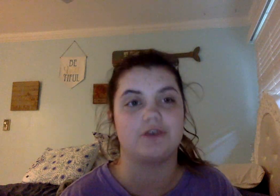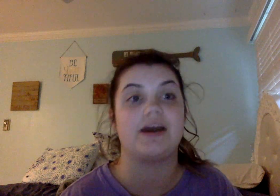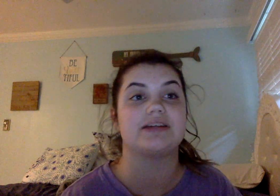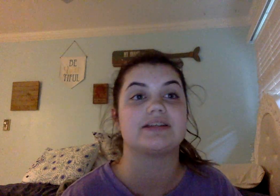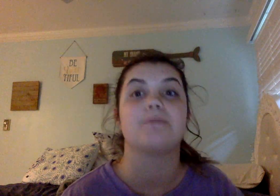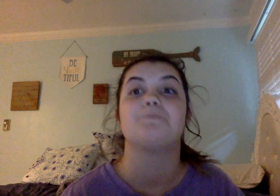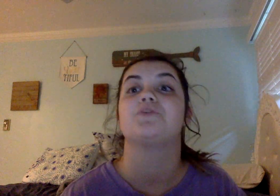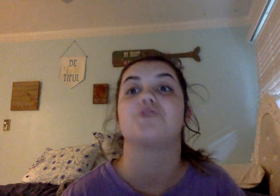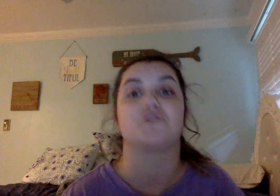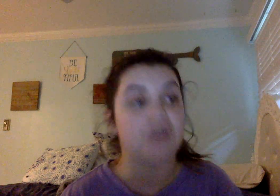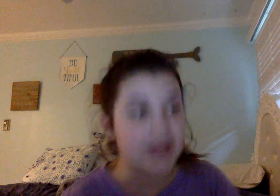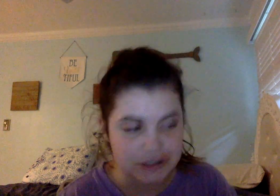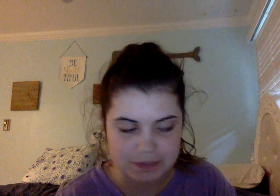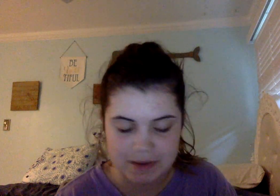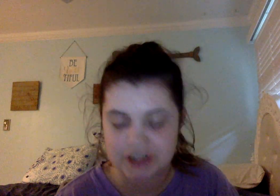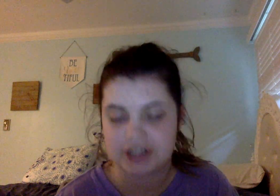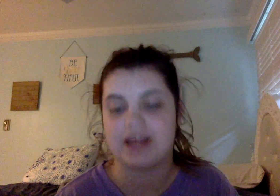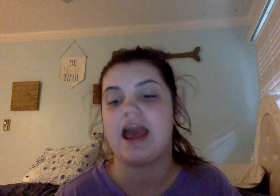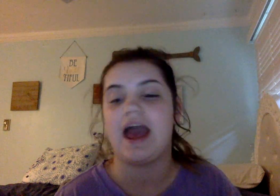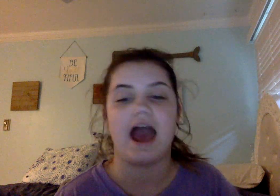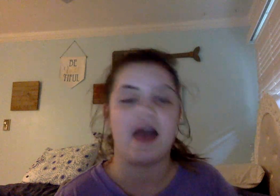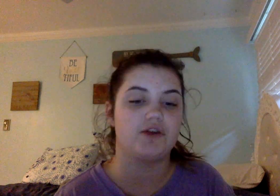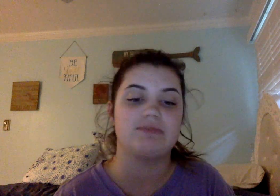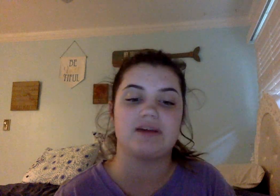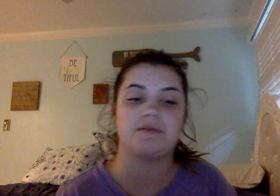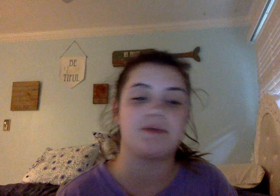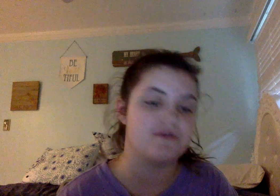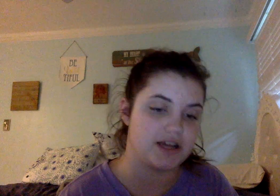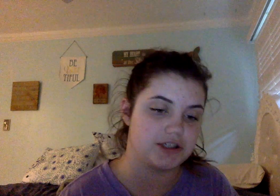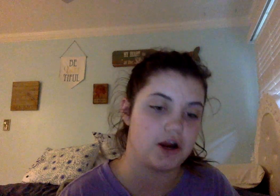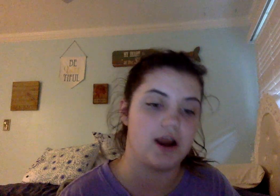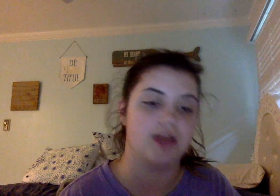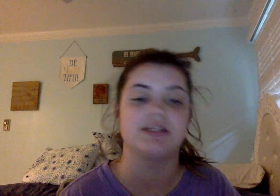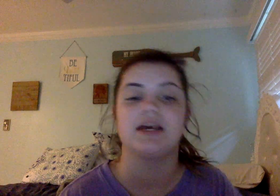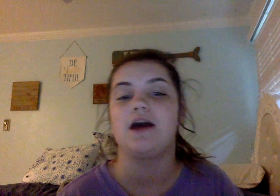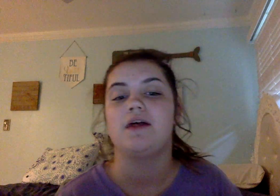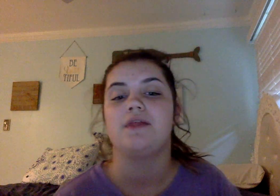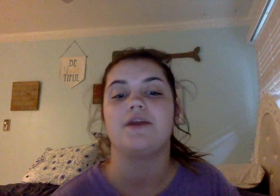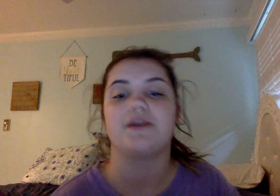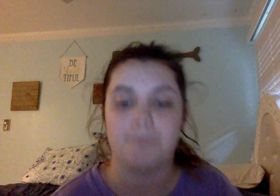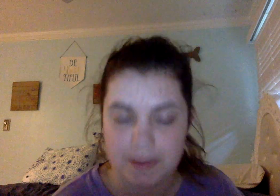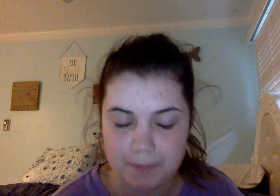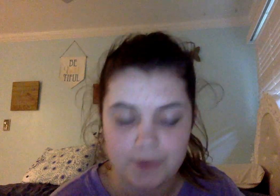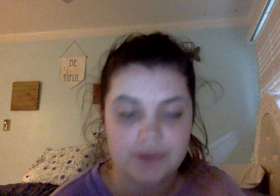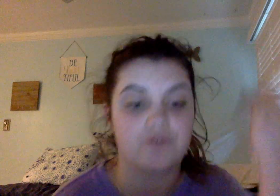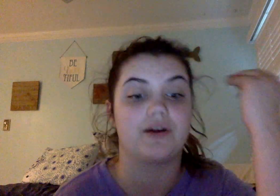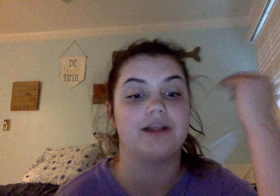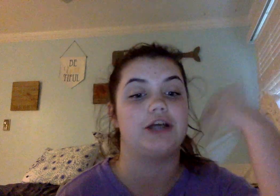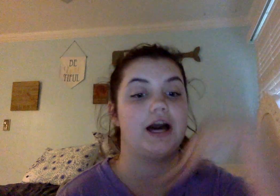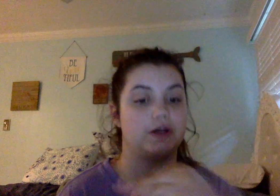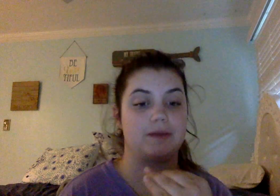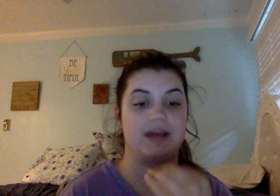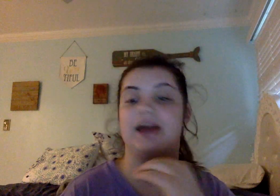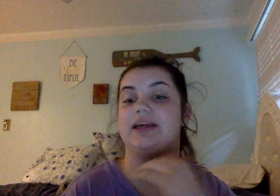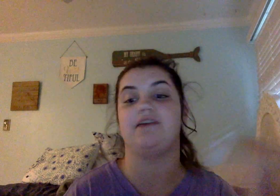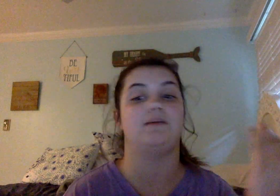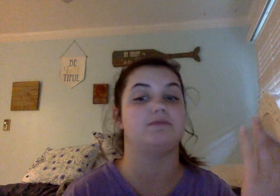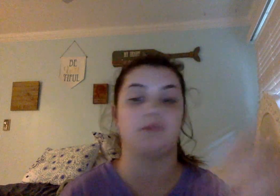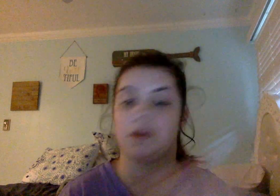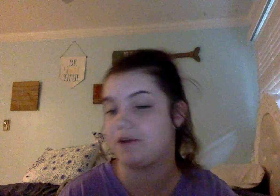is, for French especially, after I'm done with my flashcards, then the people in the French under me, I give them to one of my friends